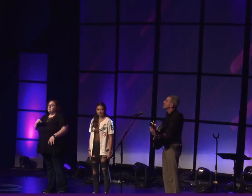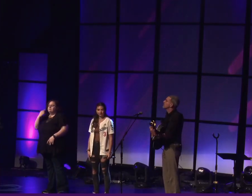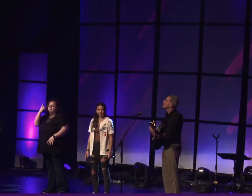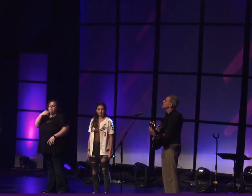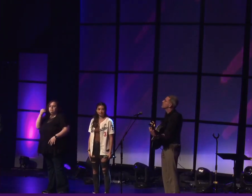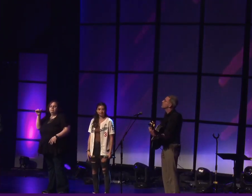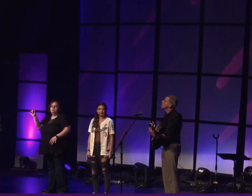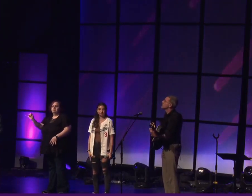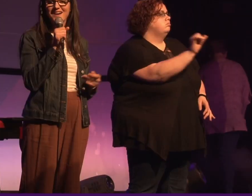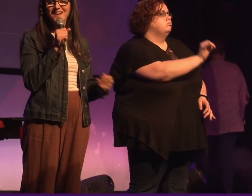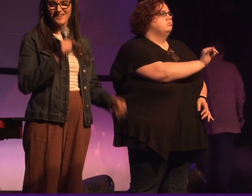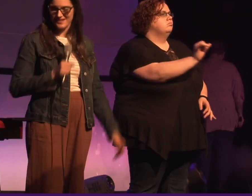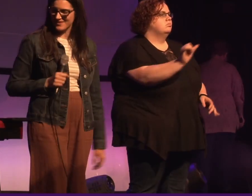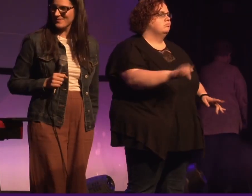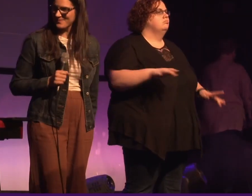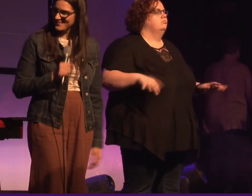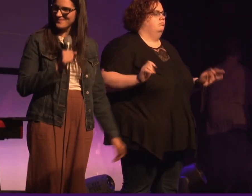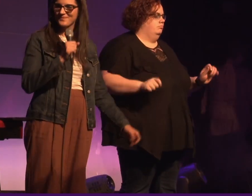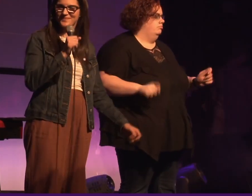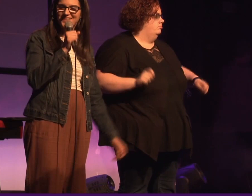This is what it looks like.